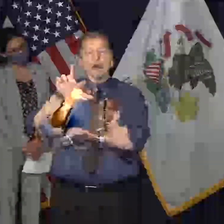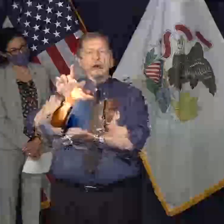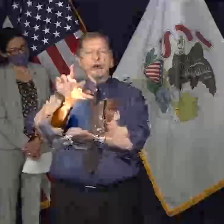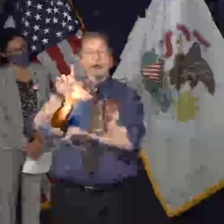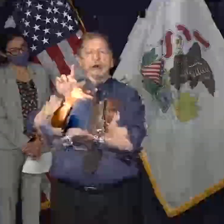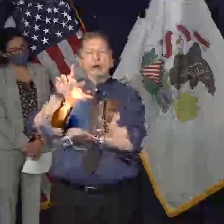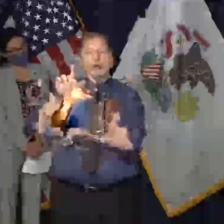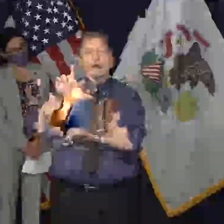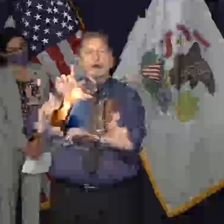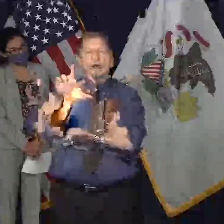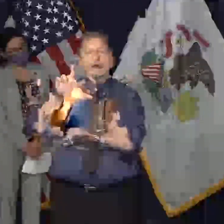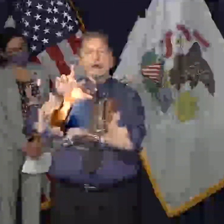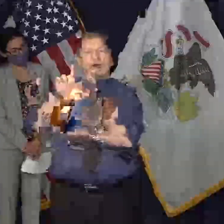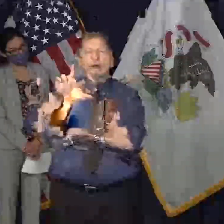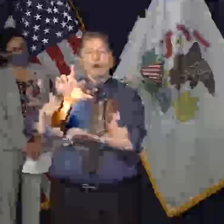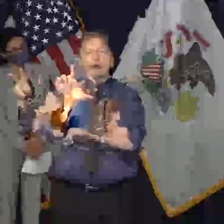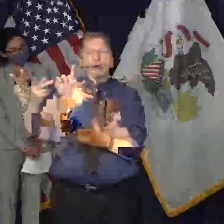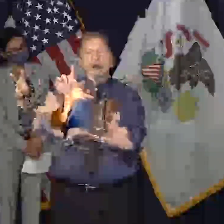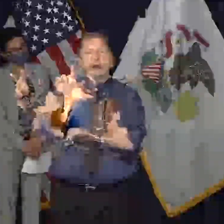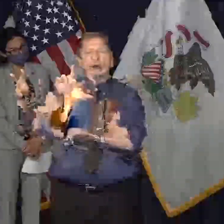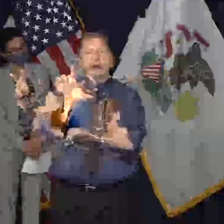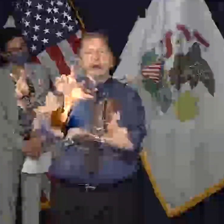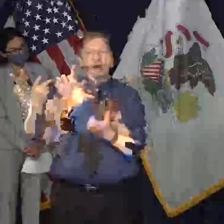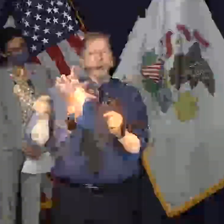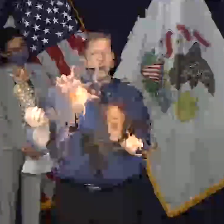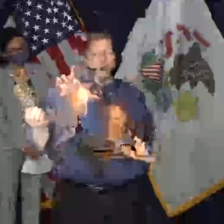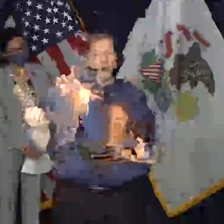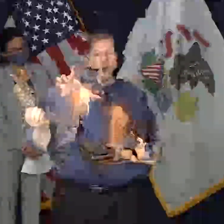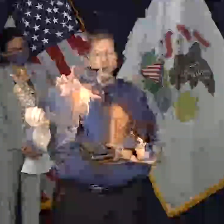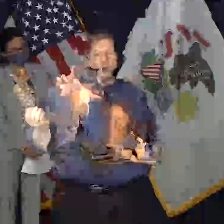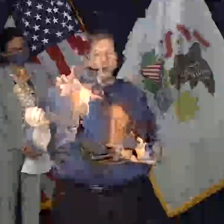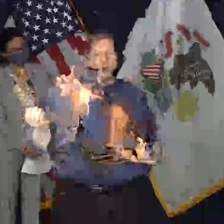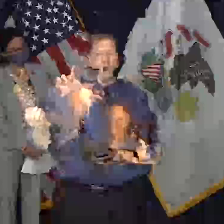idhr.webmail@illinois.gov. Let me say that again. You can send an email to